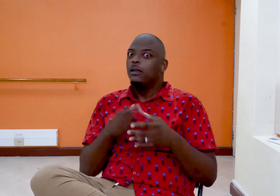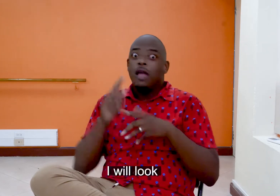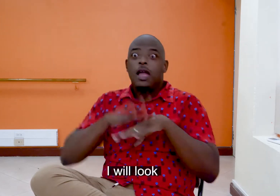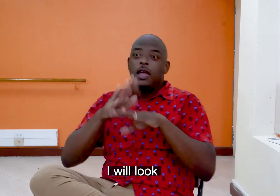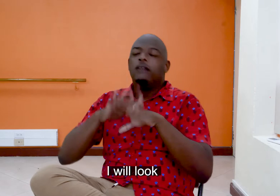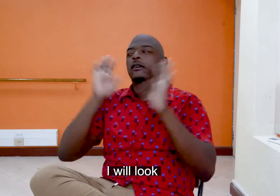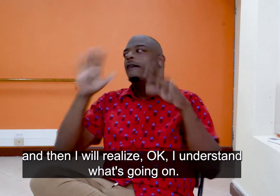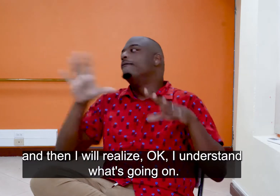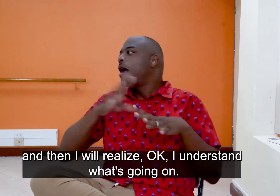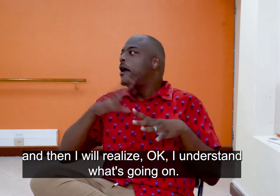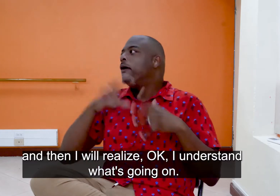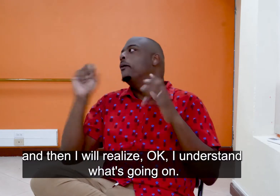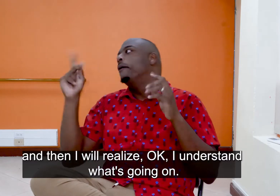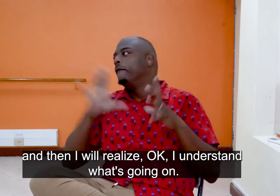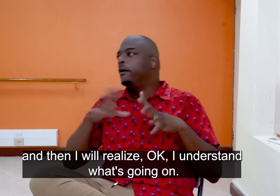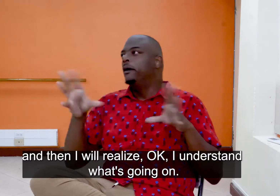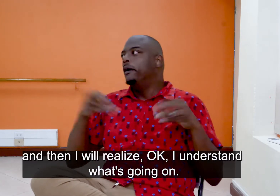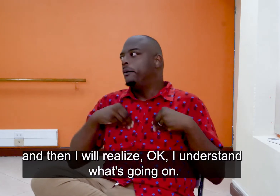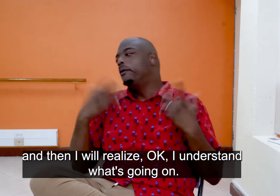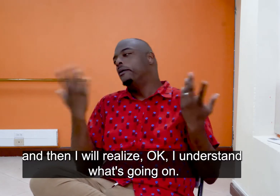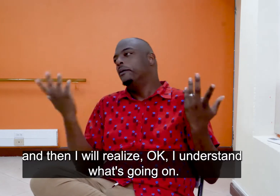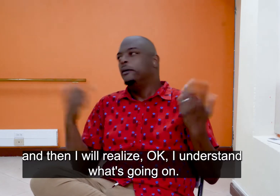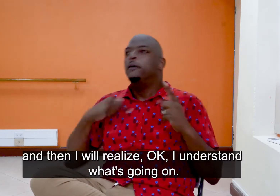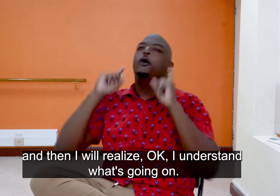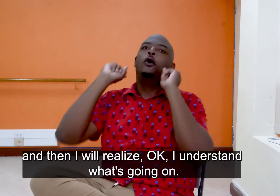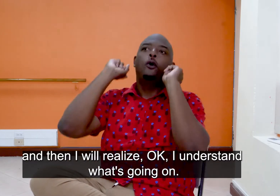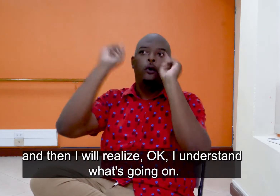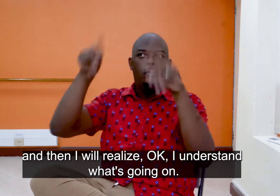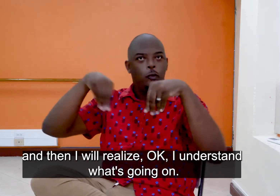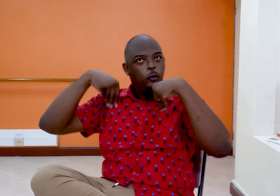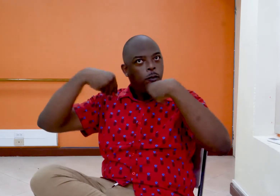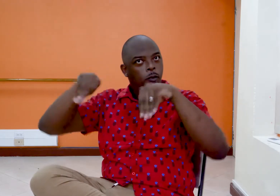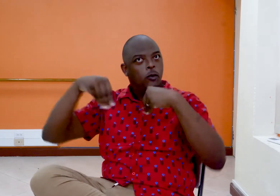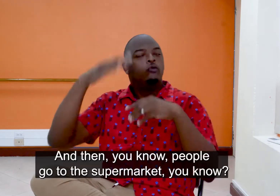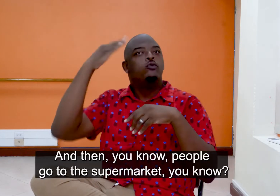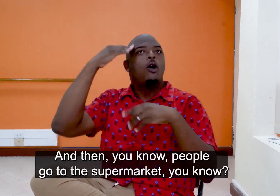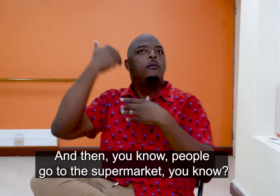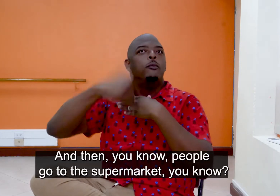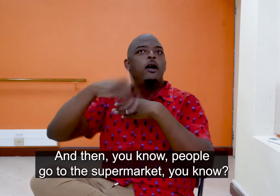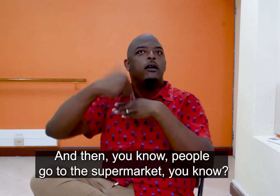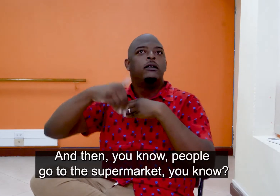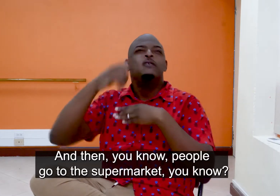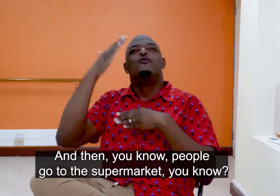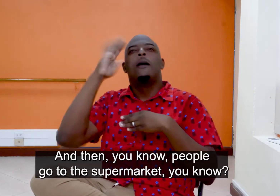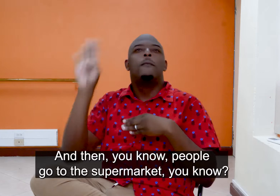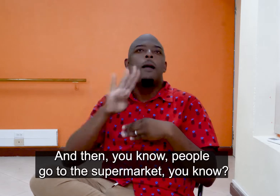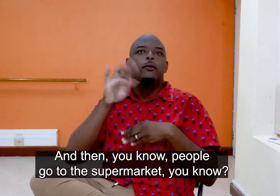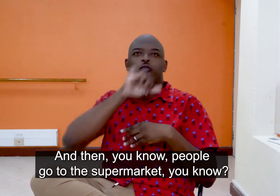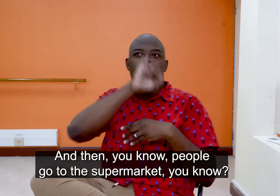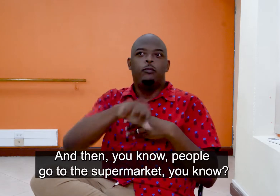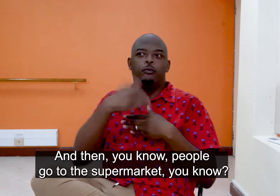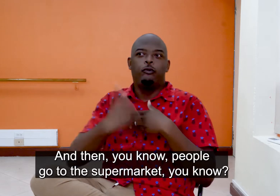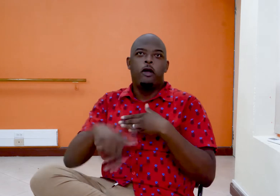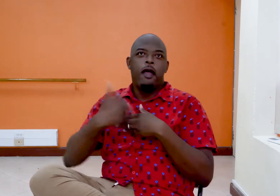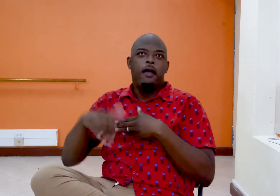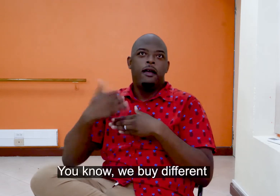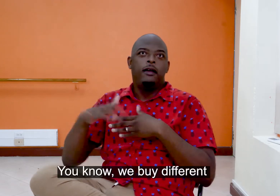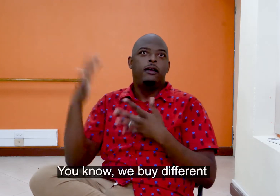I would look, and then I would realize, okay, I understand what's going on. And then, people go to the supermarket, we